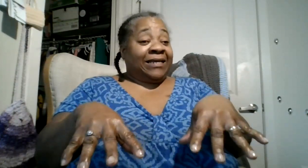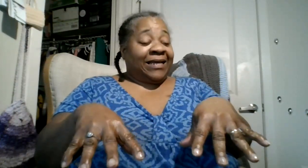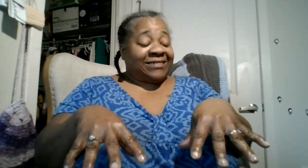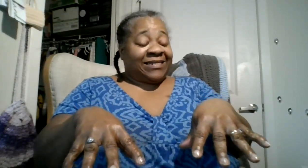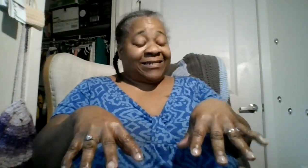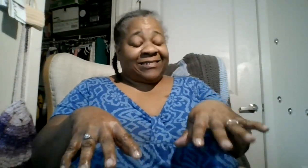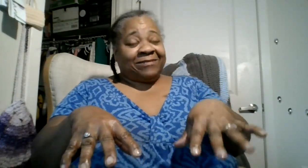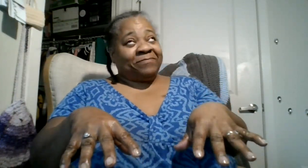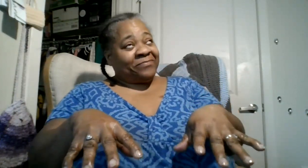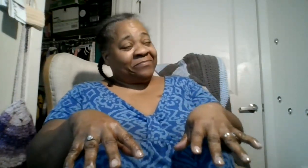a stitch.